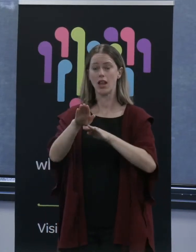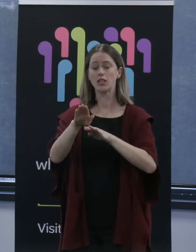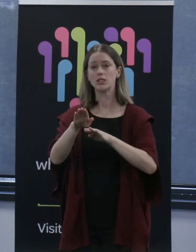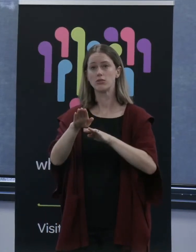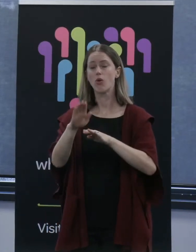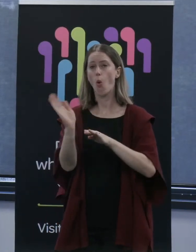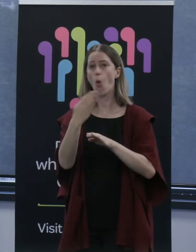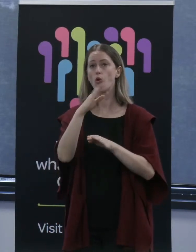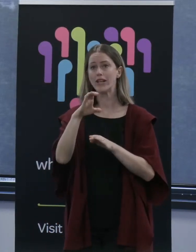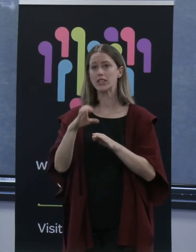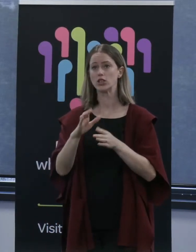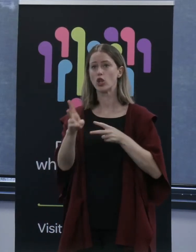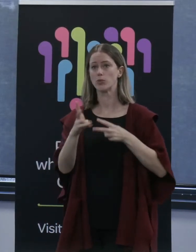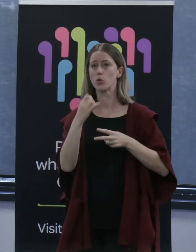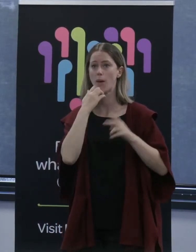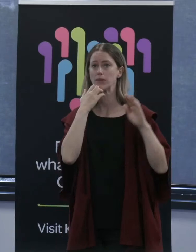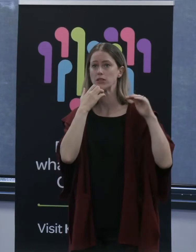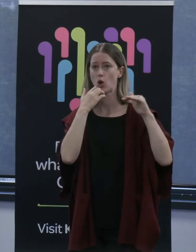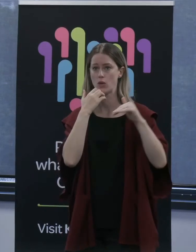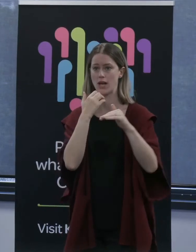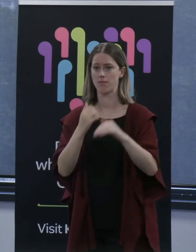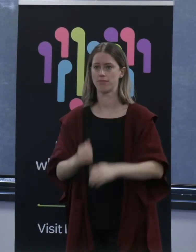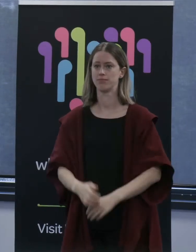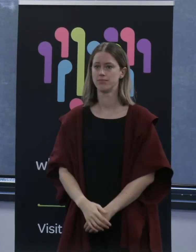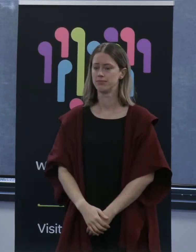in all our regions.